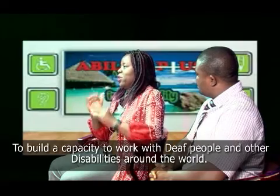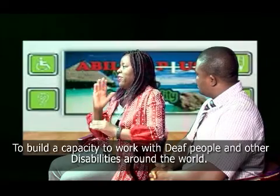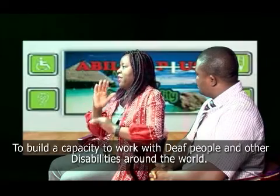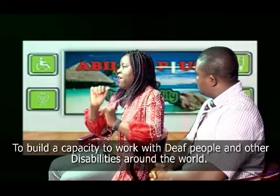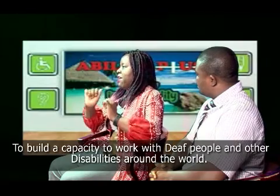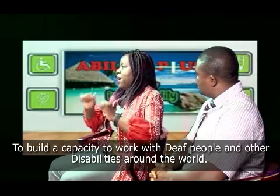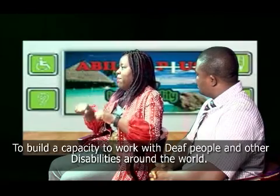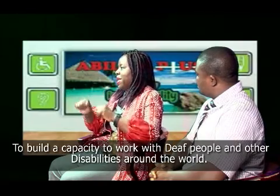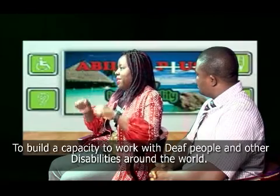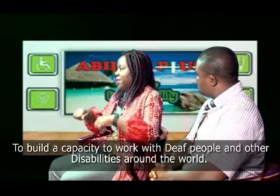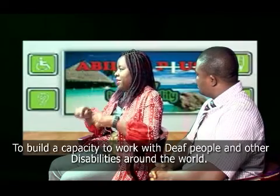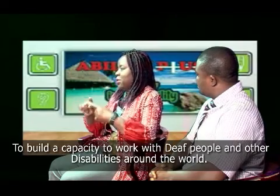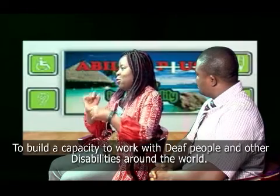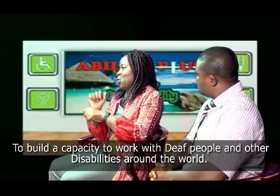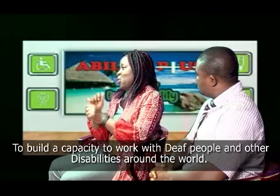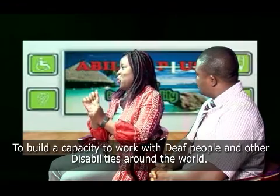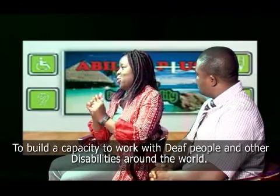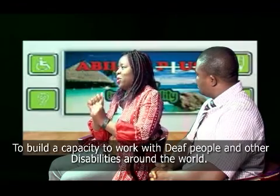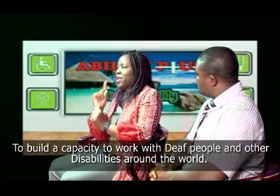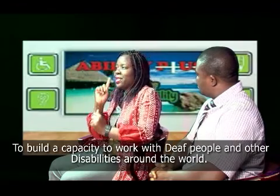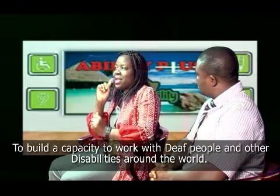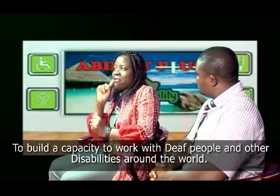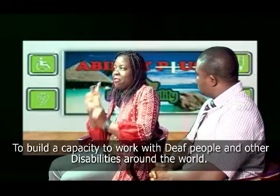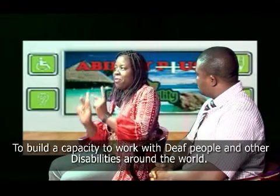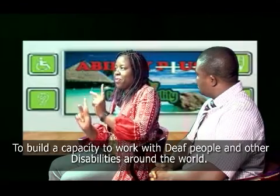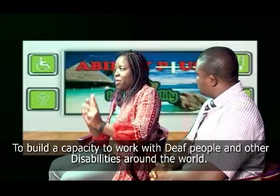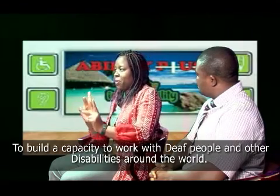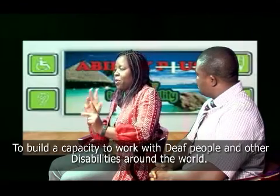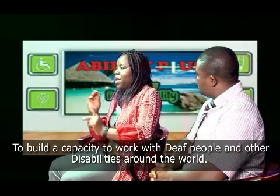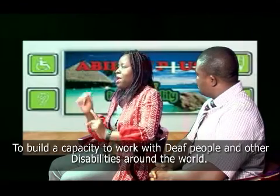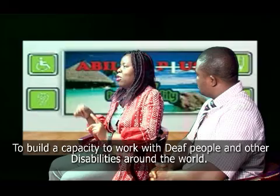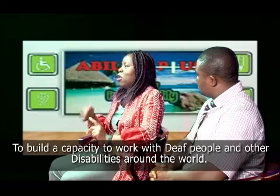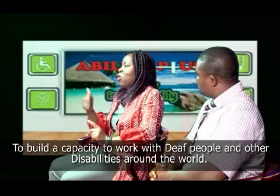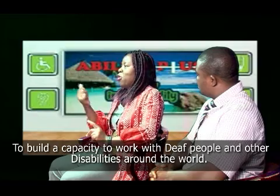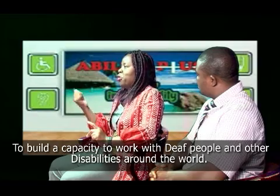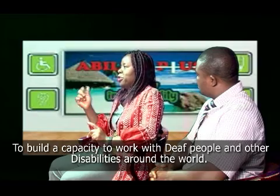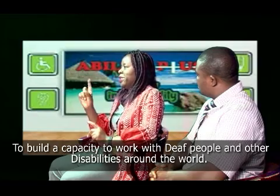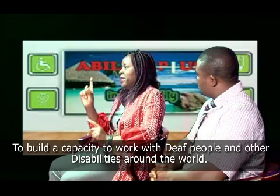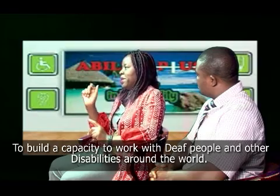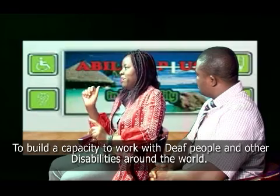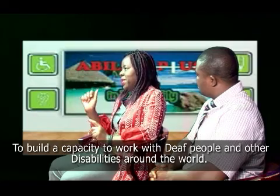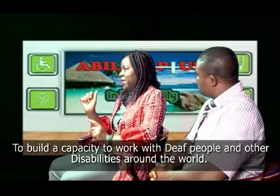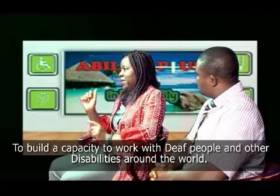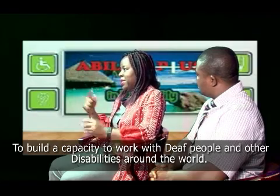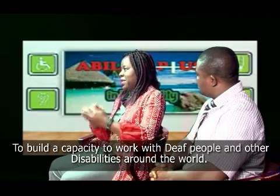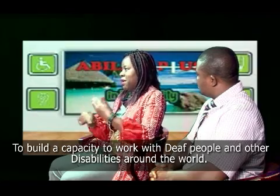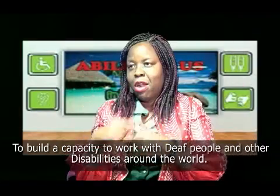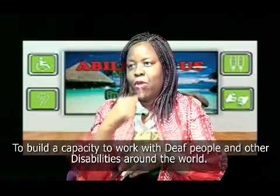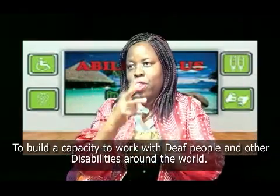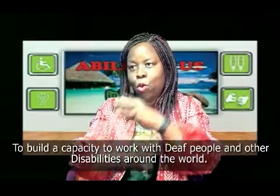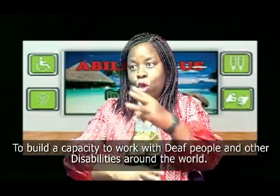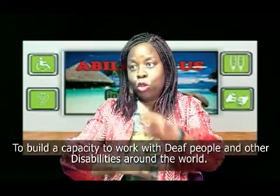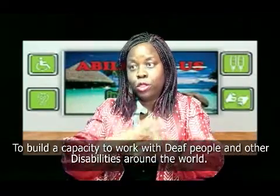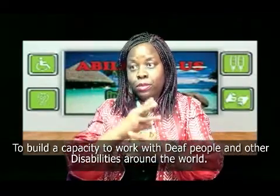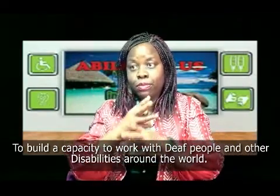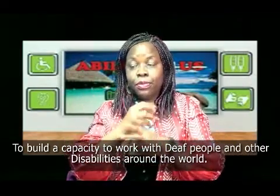USAID to build the capacity to work with deaf people and other disabilities around the